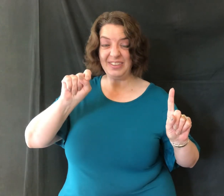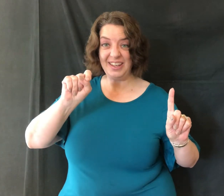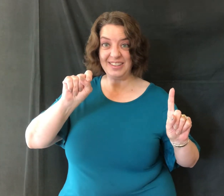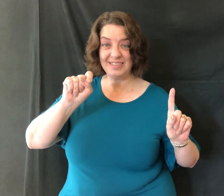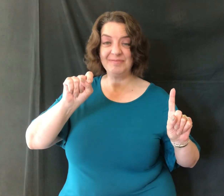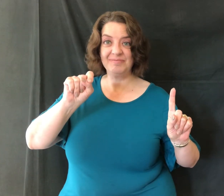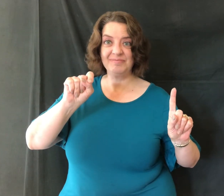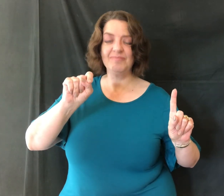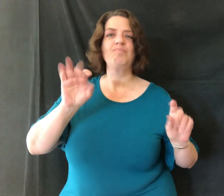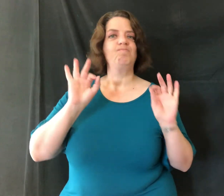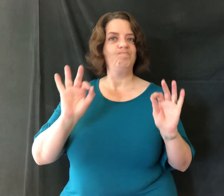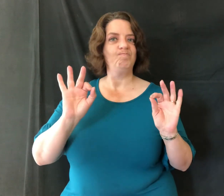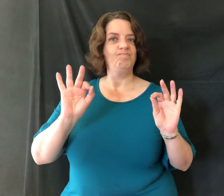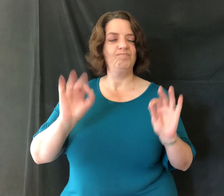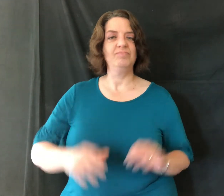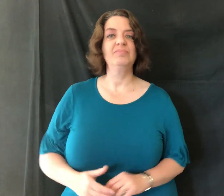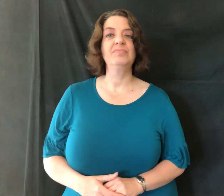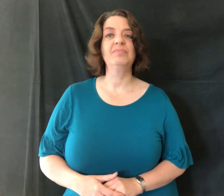between them. And then that's right.